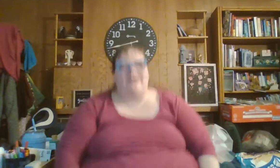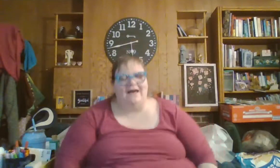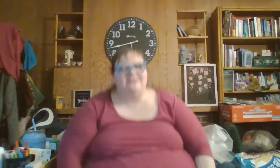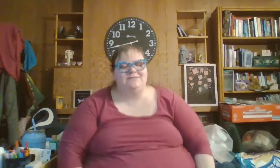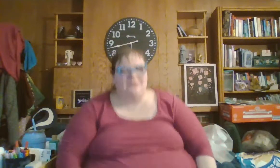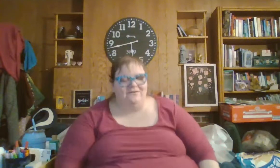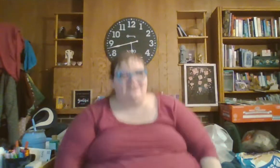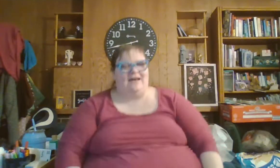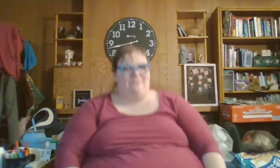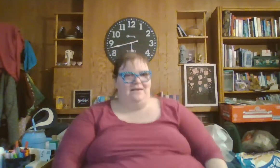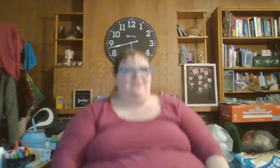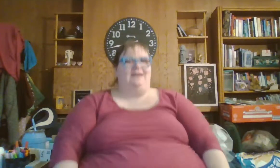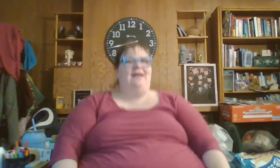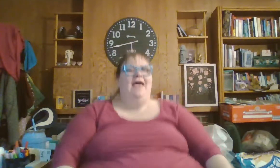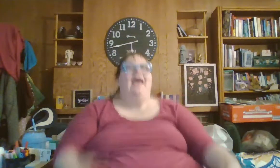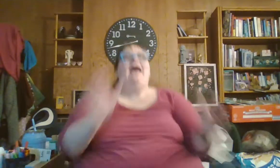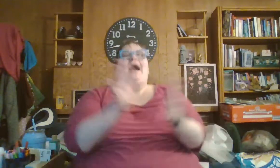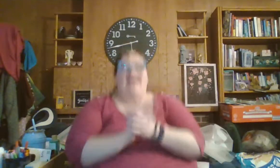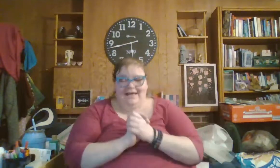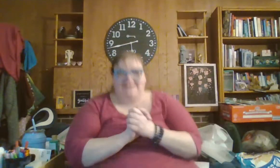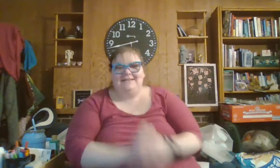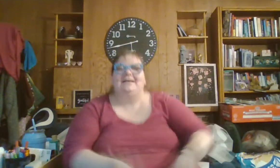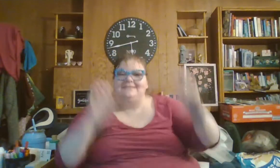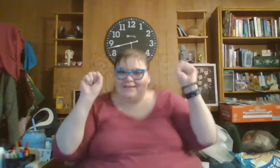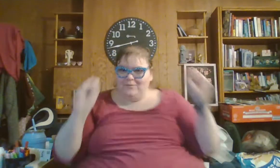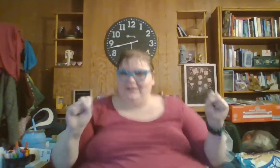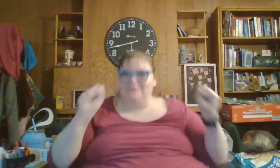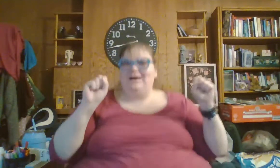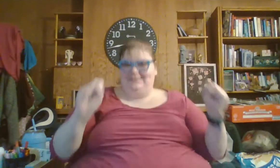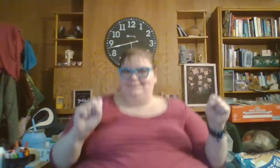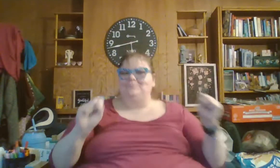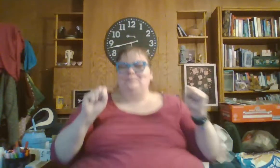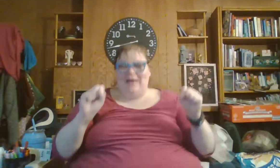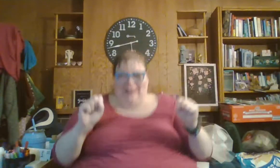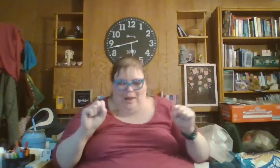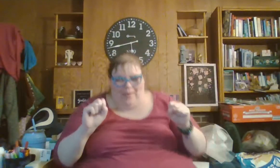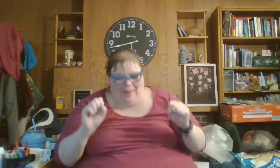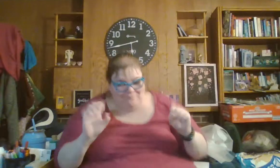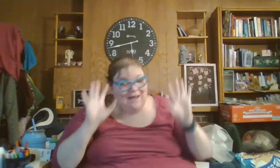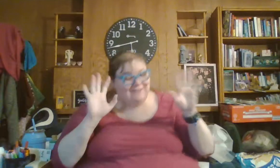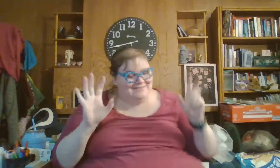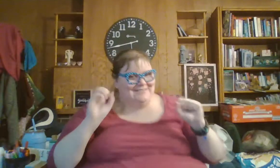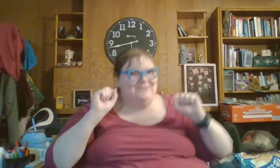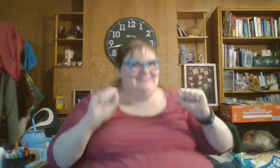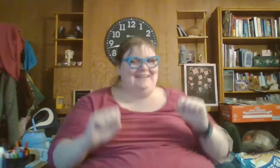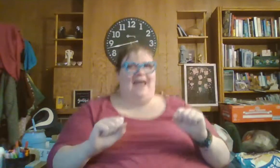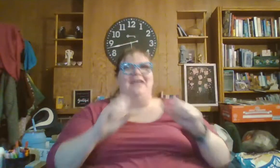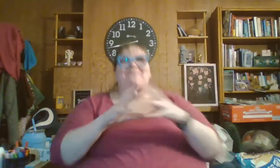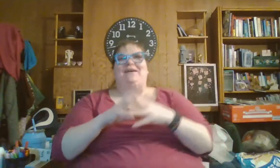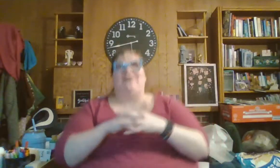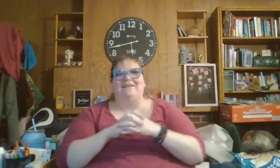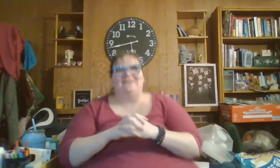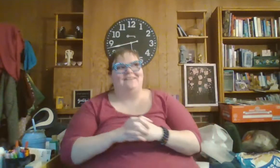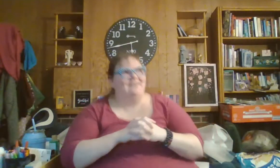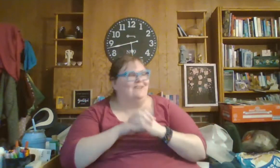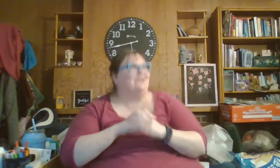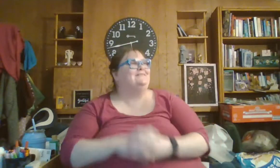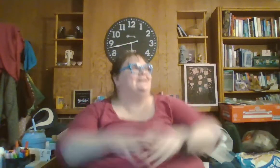workouts, whatever that may be. And I celebrated my milestone today in my Calling and Clarity course. I